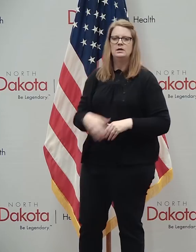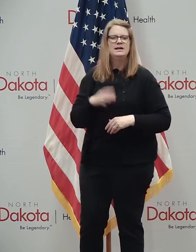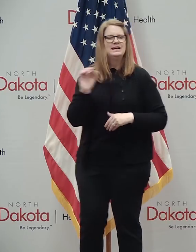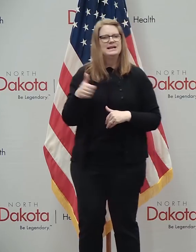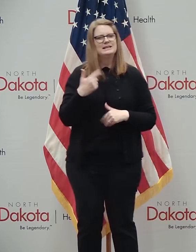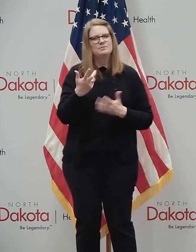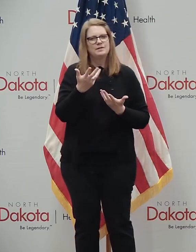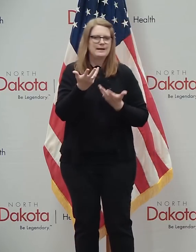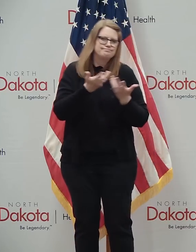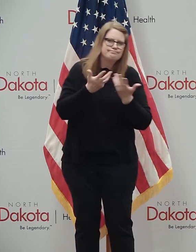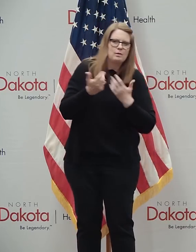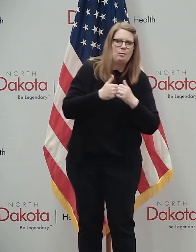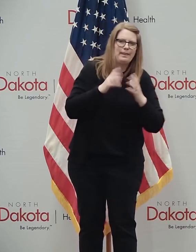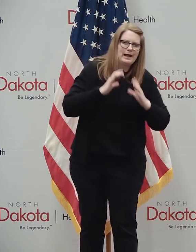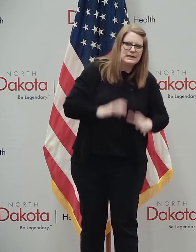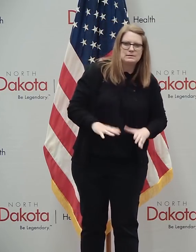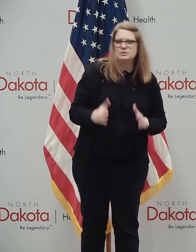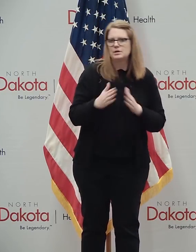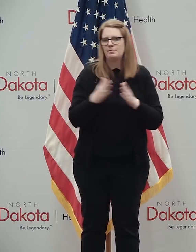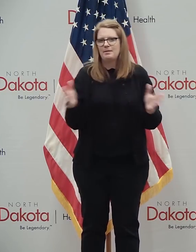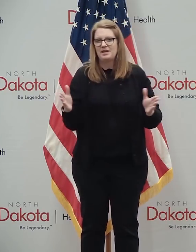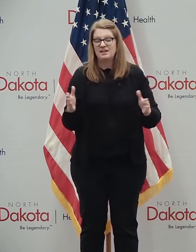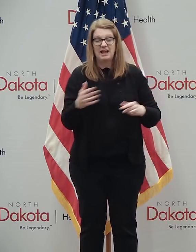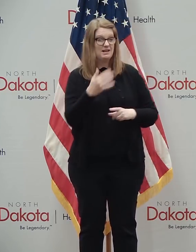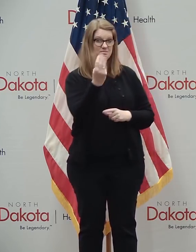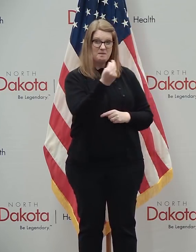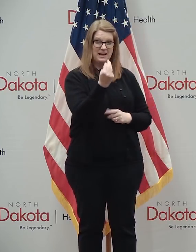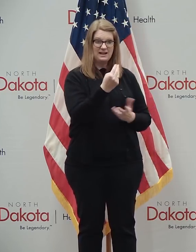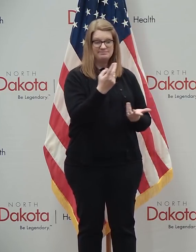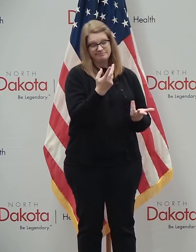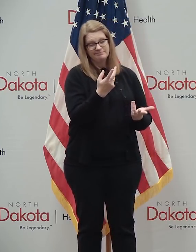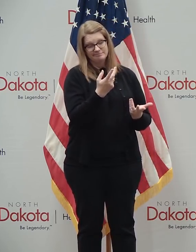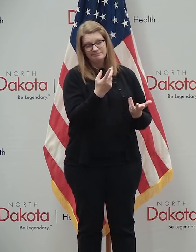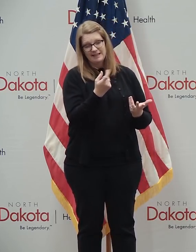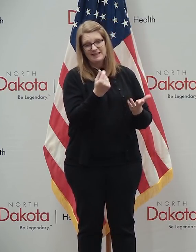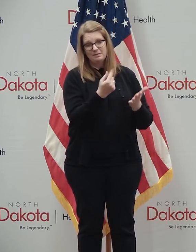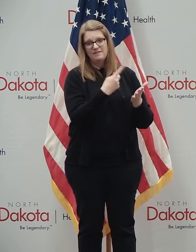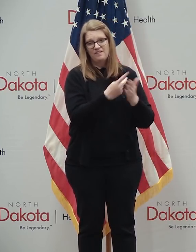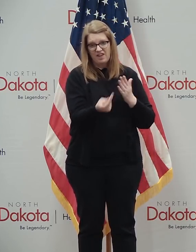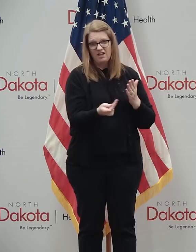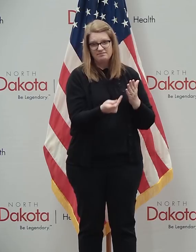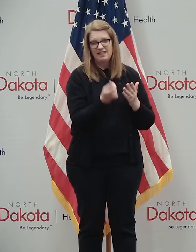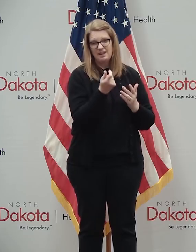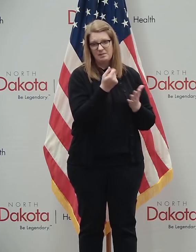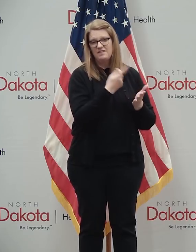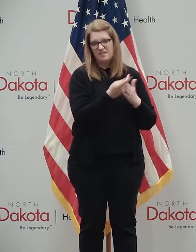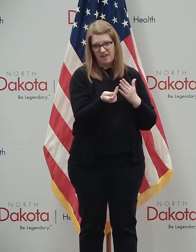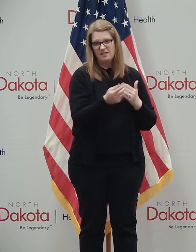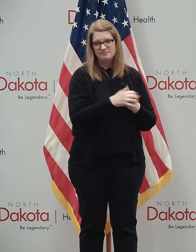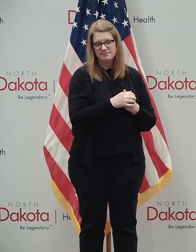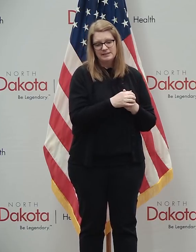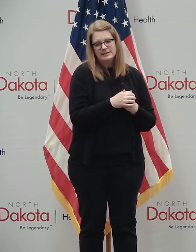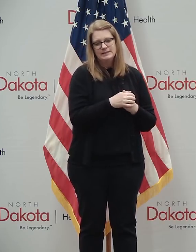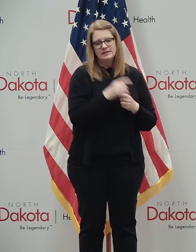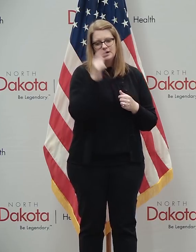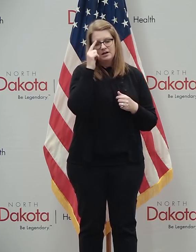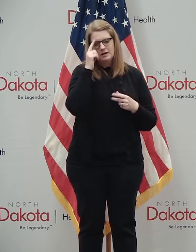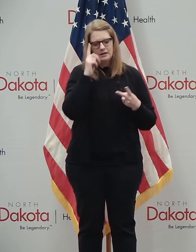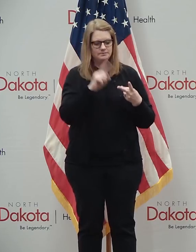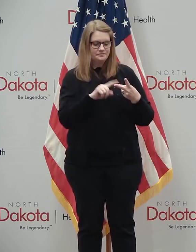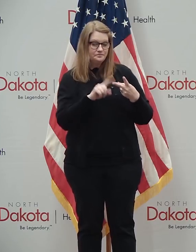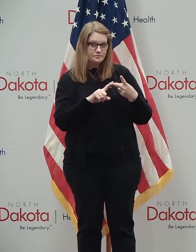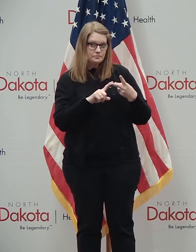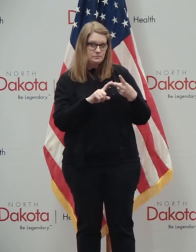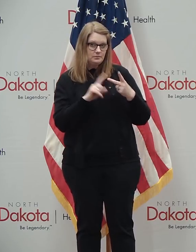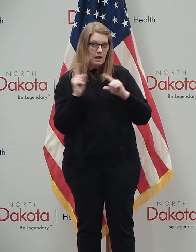we didn't get that done on Monday. So that was something we want to avoid doing in the future. As far as the exact plan on going